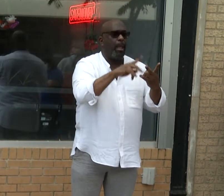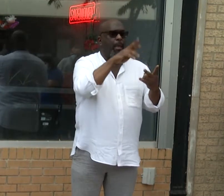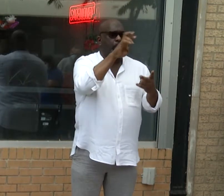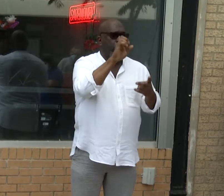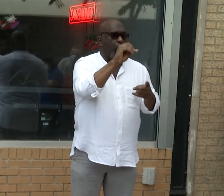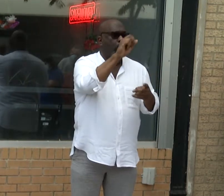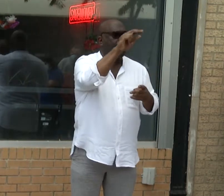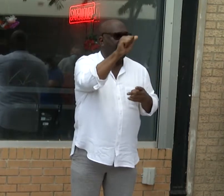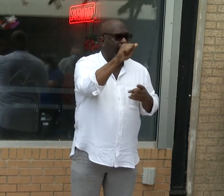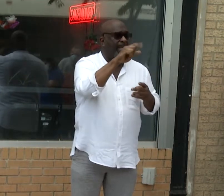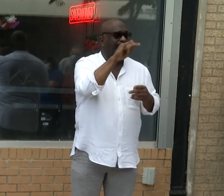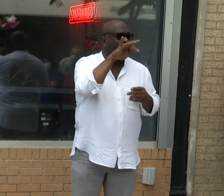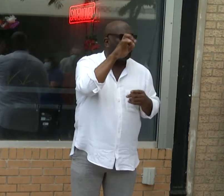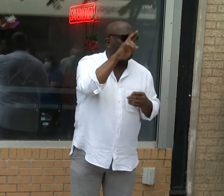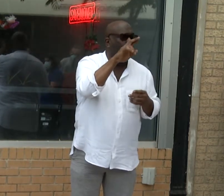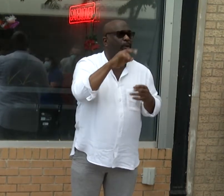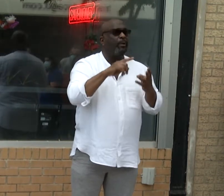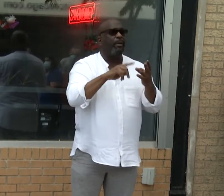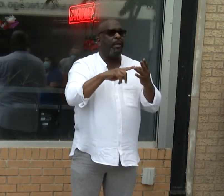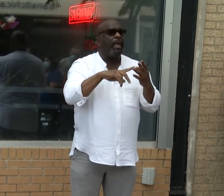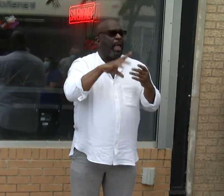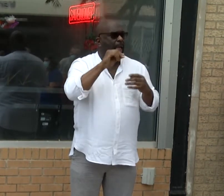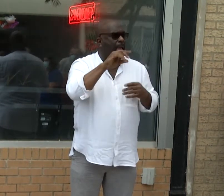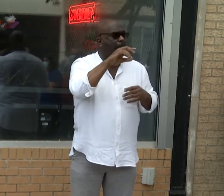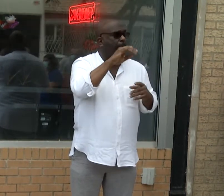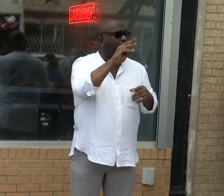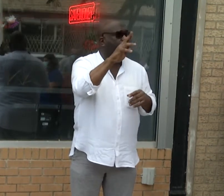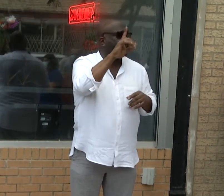Tony McDade at the hands of the police.